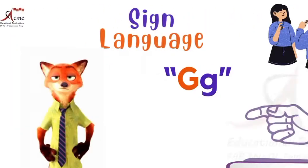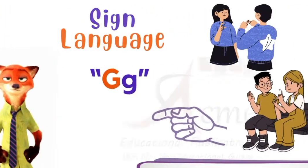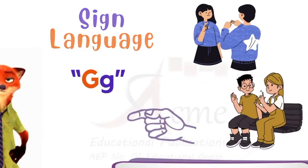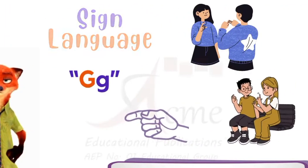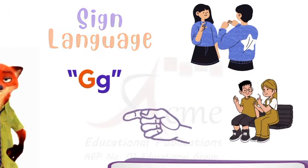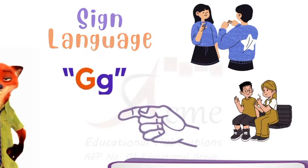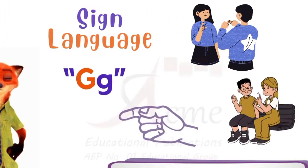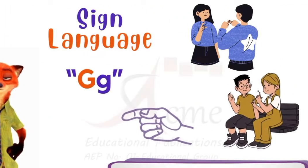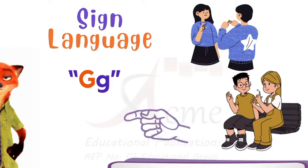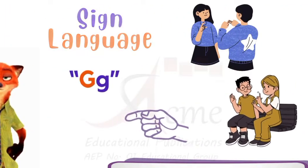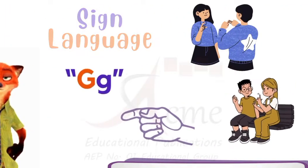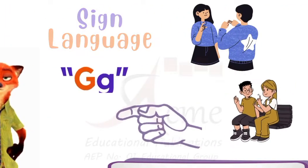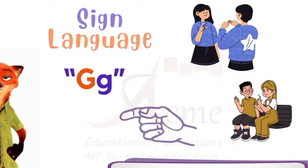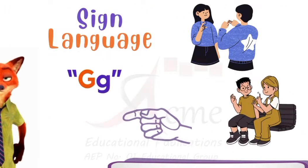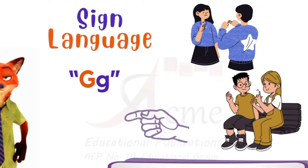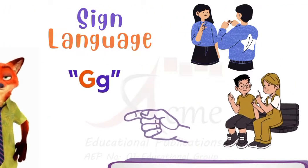Sign language letter G.